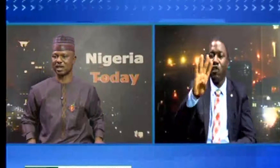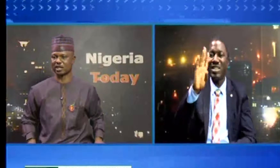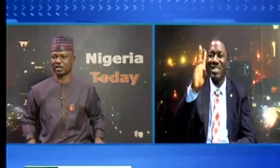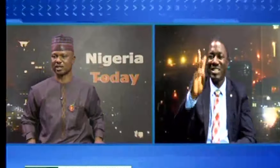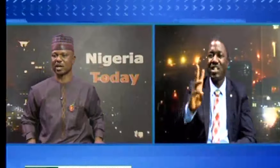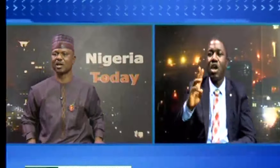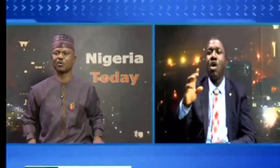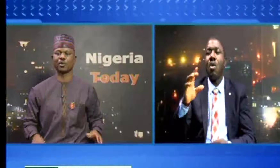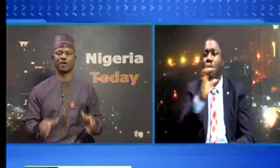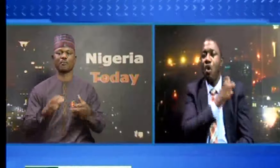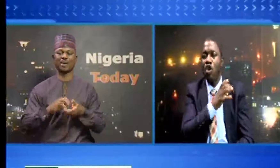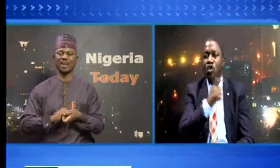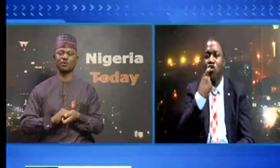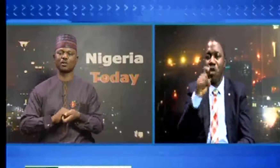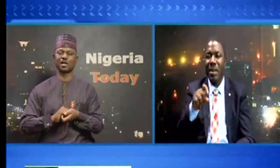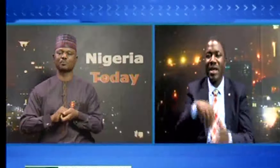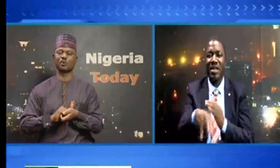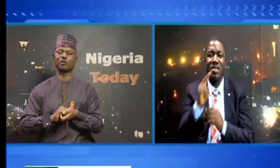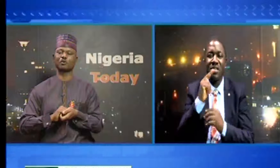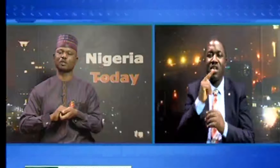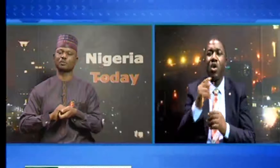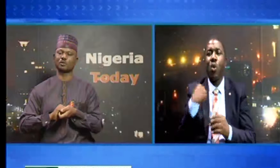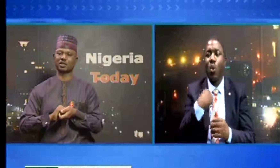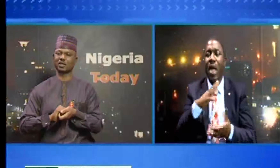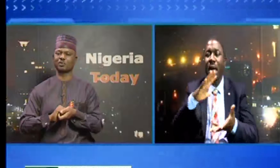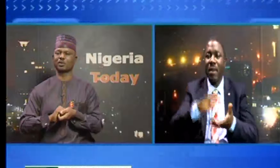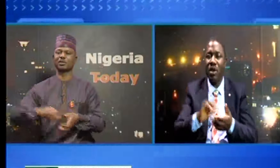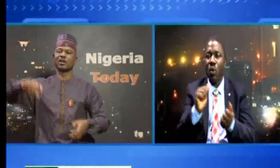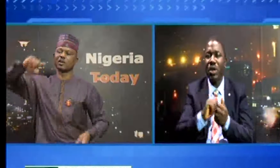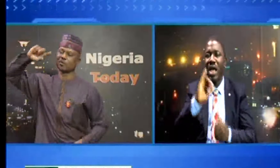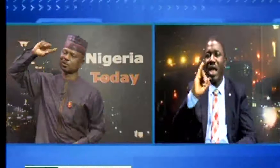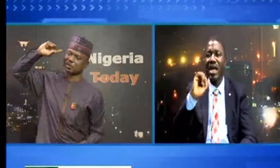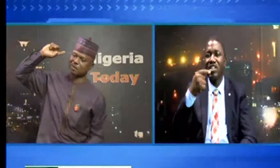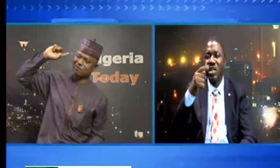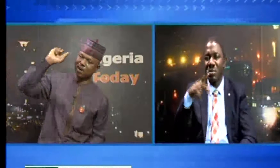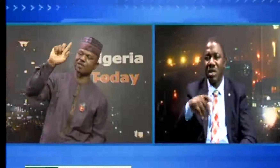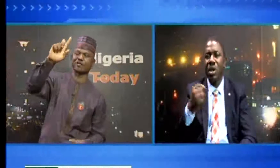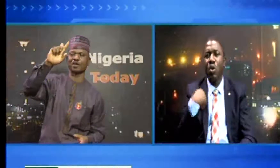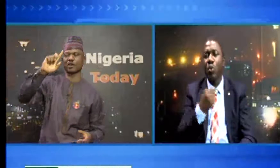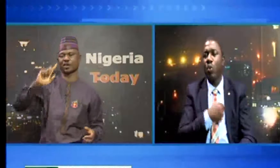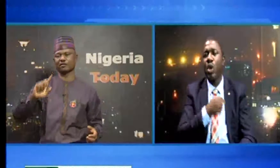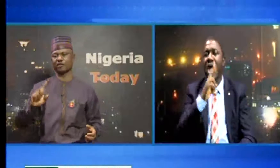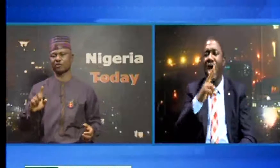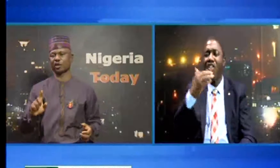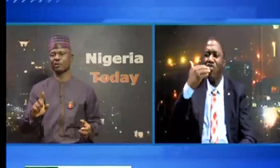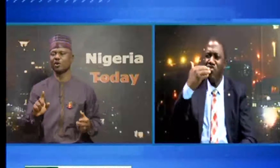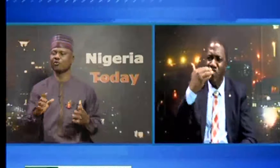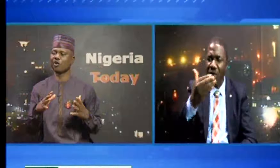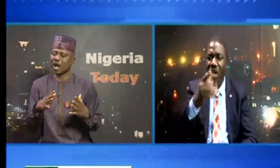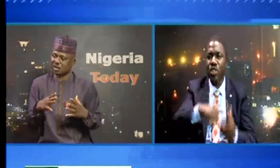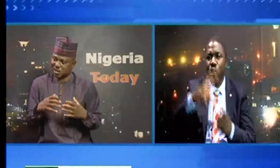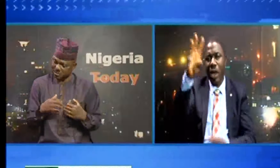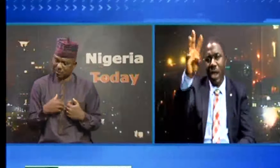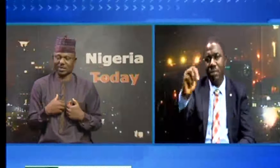commands in Nigeria. We have partnered with the Office of the Inspector General of Police, and we must remain very, very grateful to him